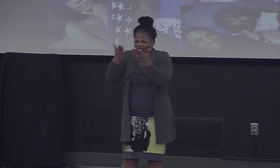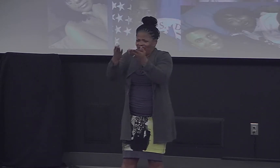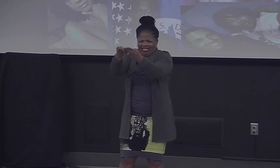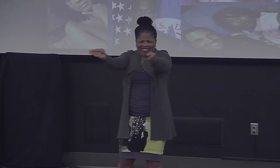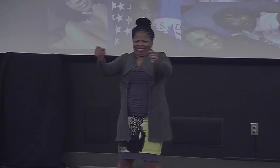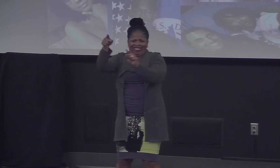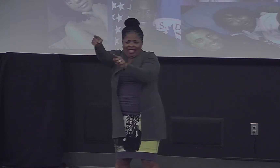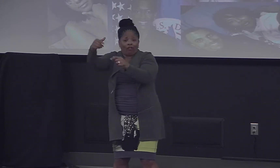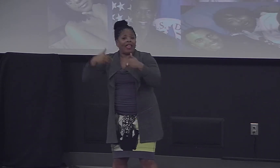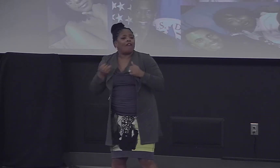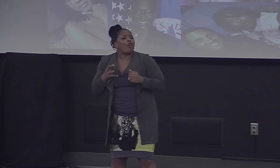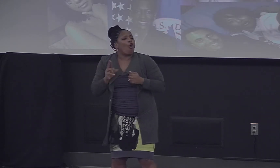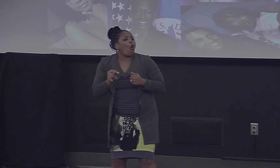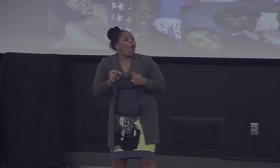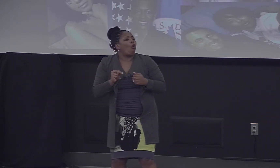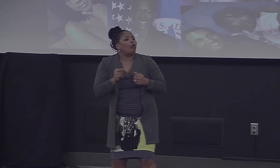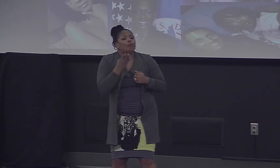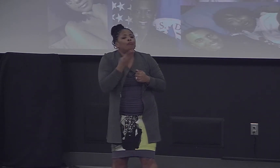particular interpreter.